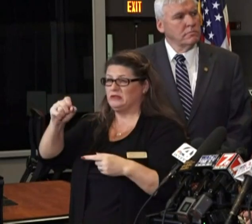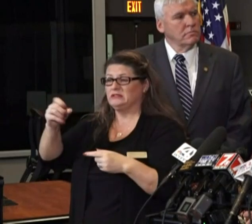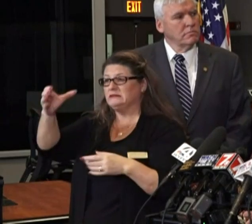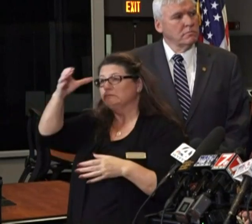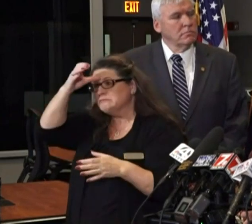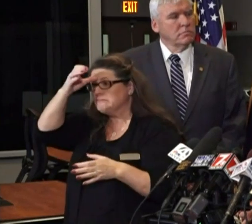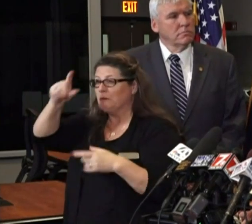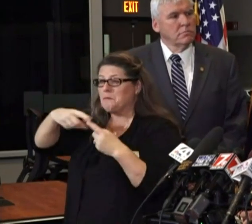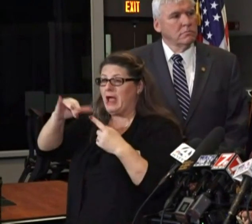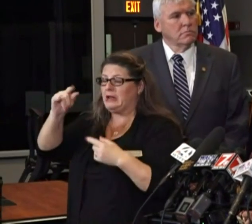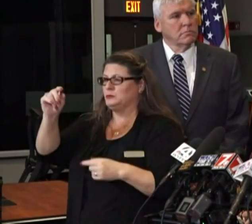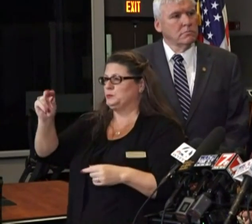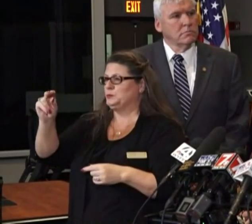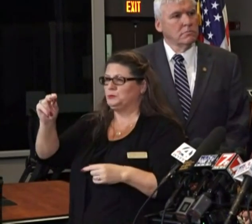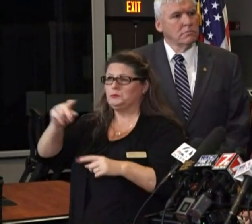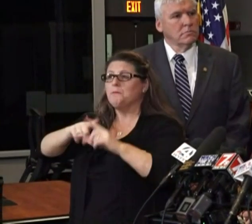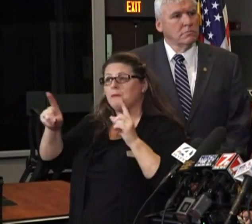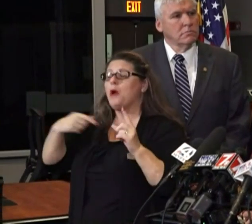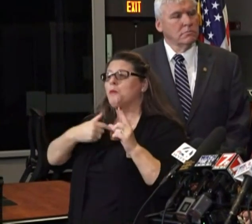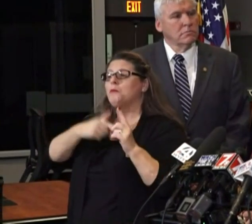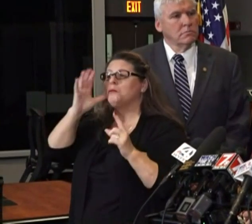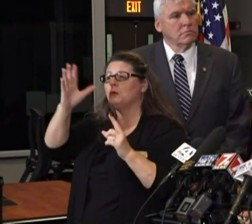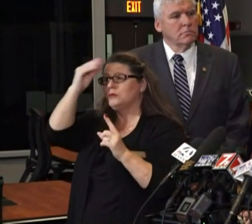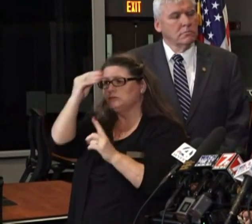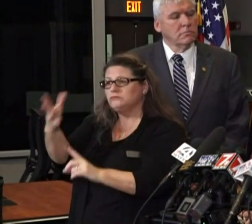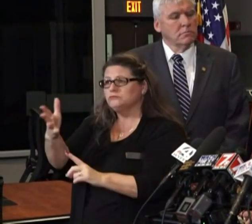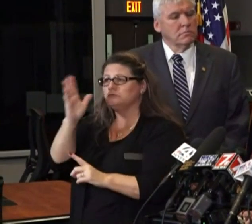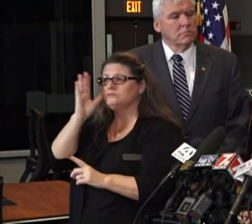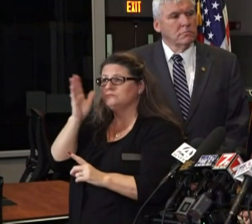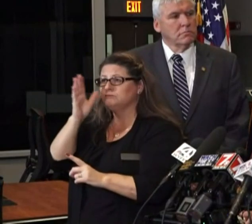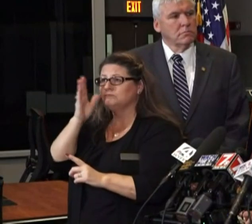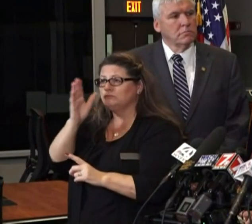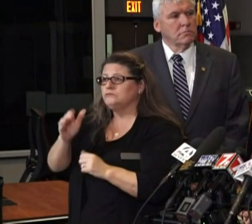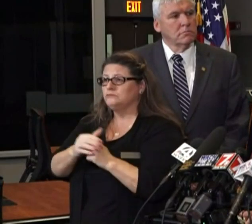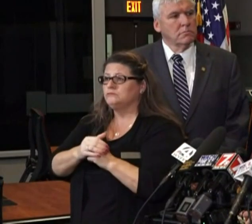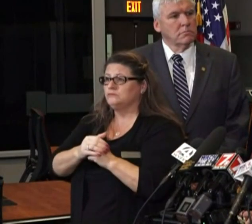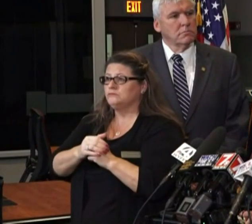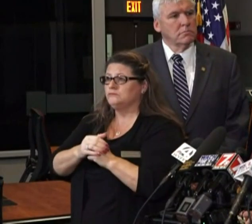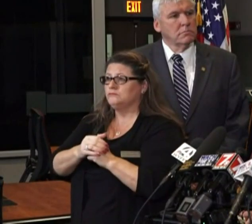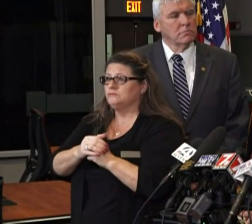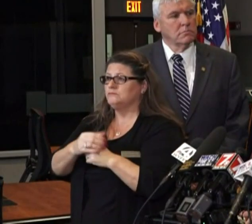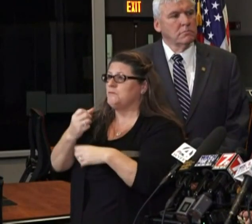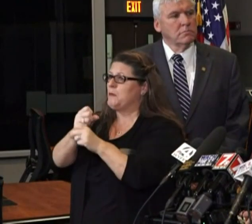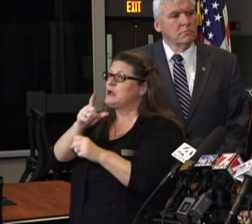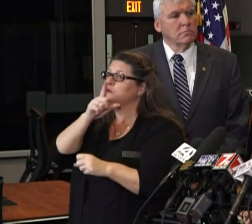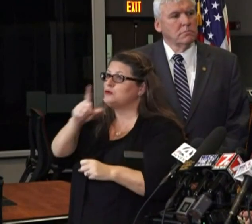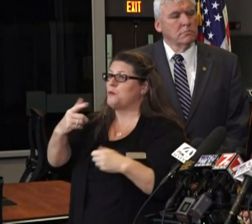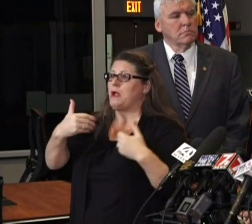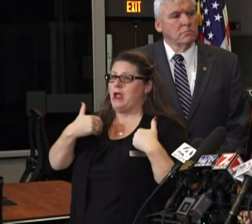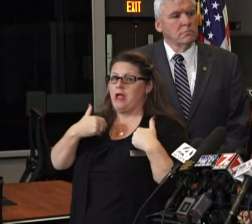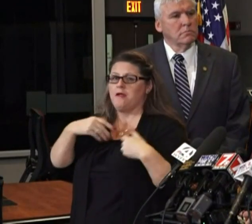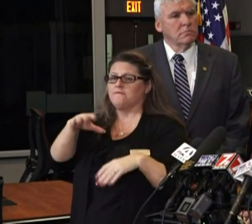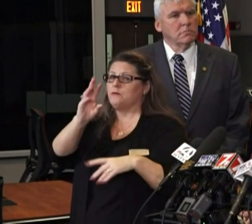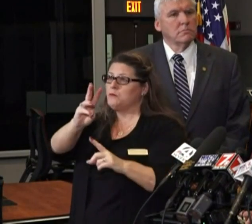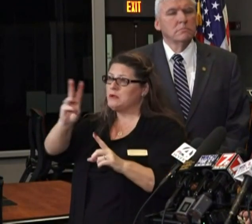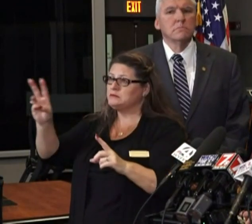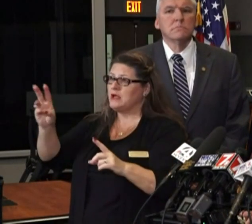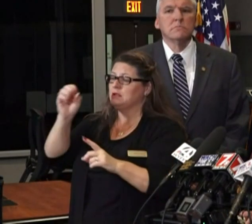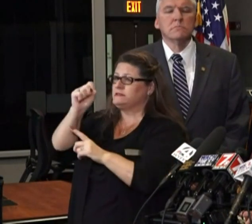to keeping the public informed. This includes establishing a dedicated website,